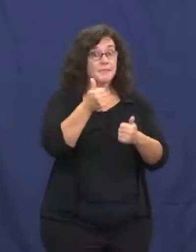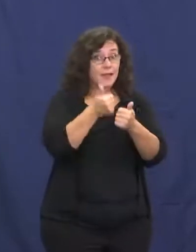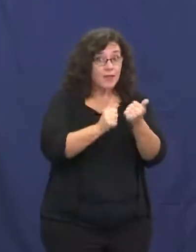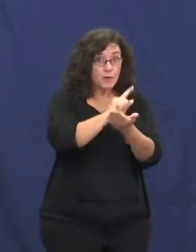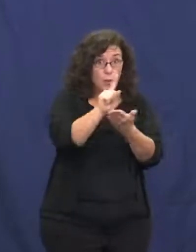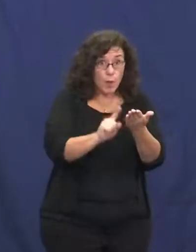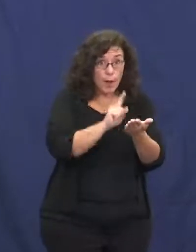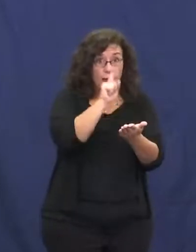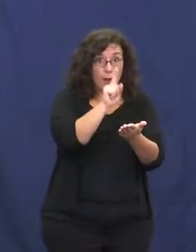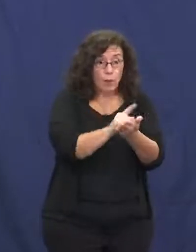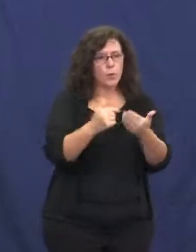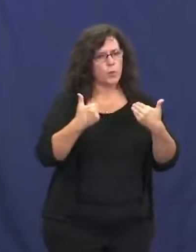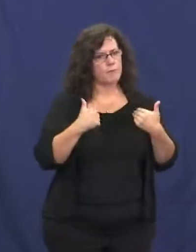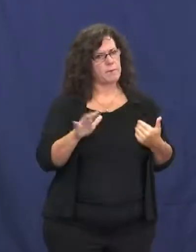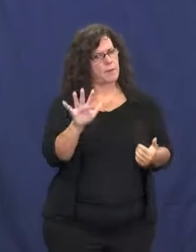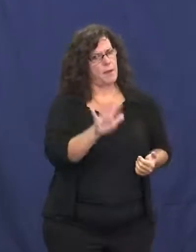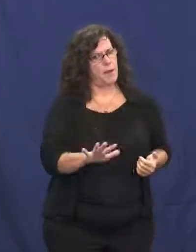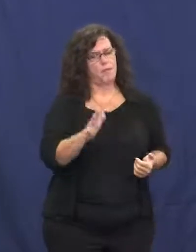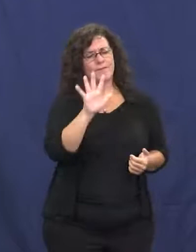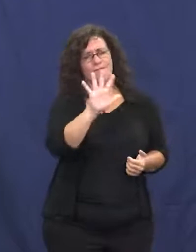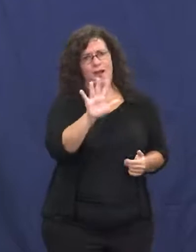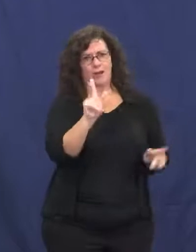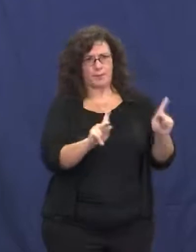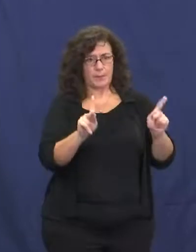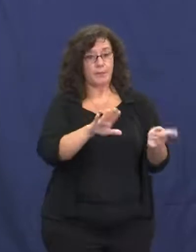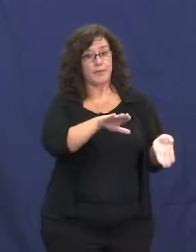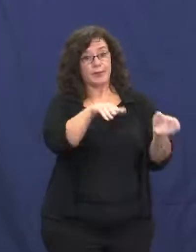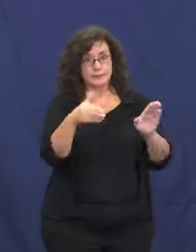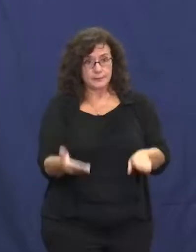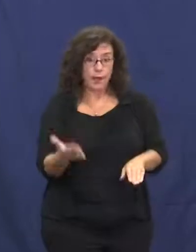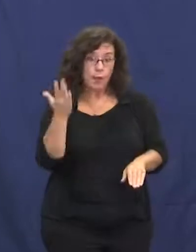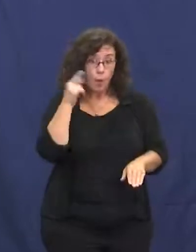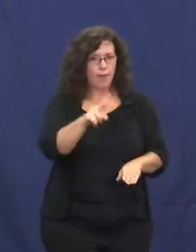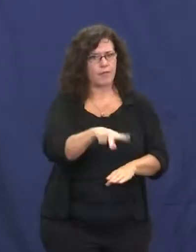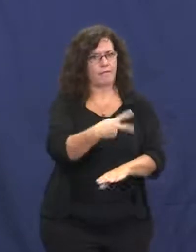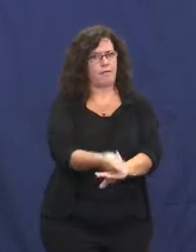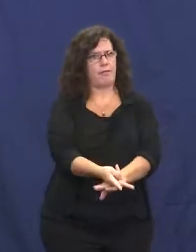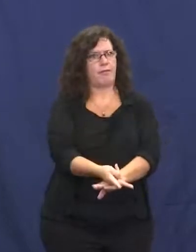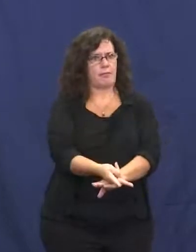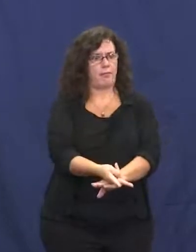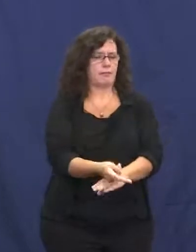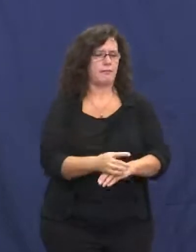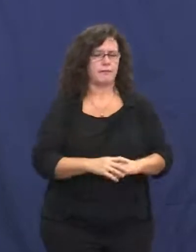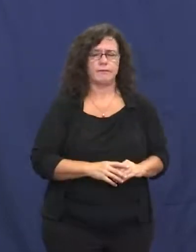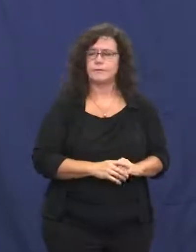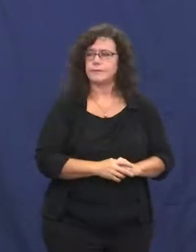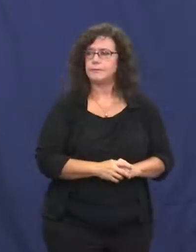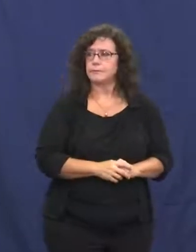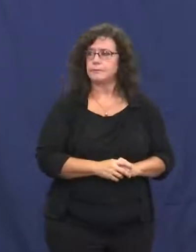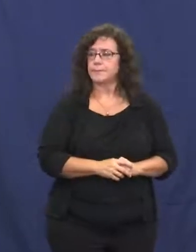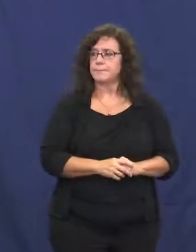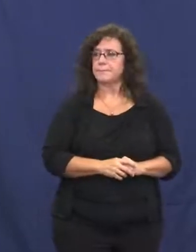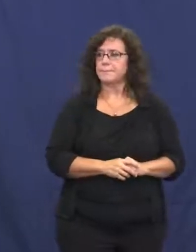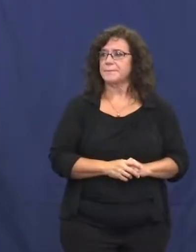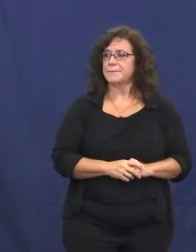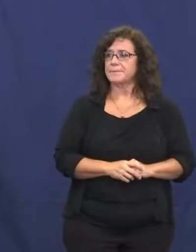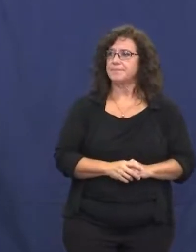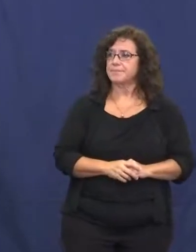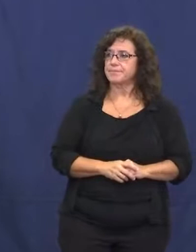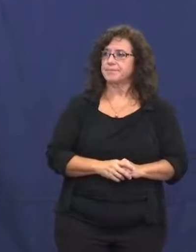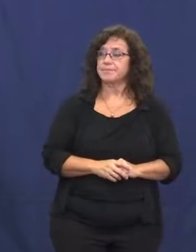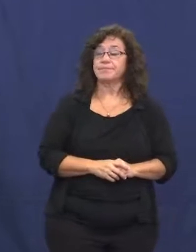elderly individuals that die due to a fall-related reason. On the other hand, we have about every